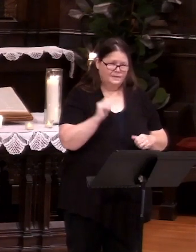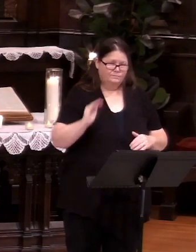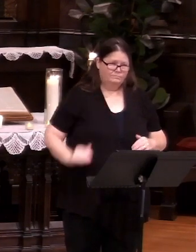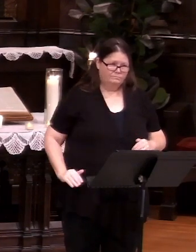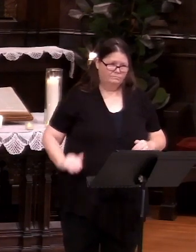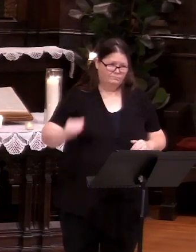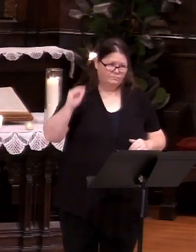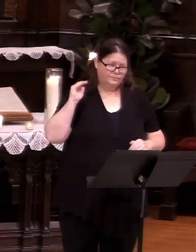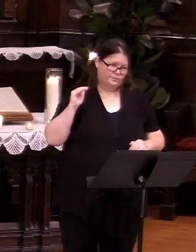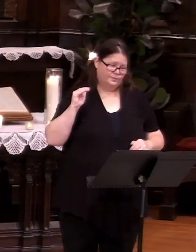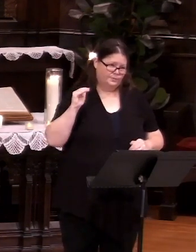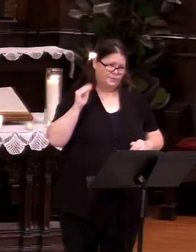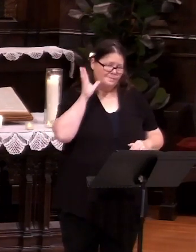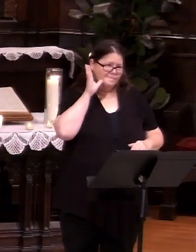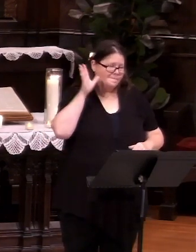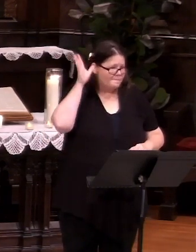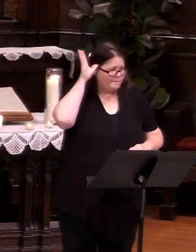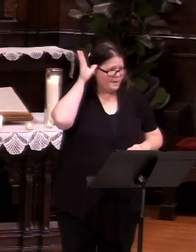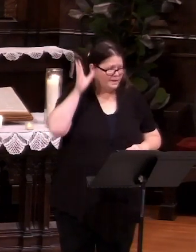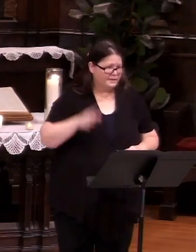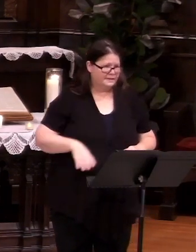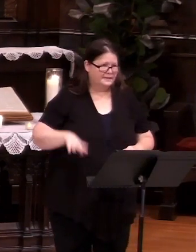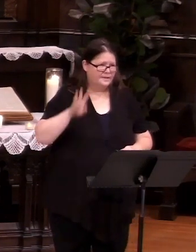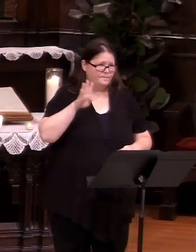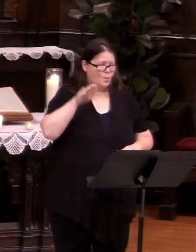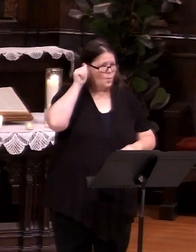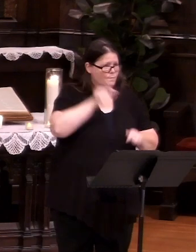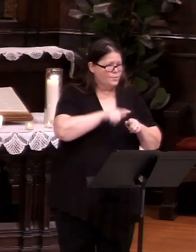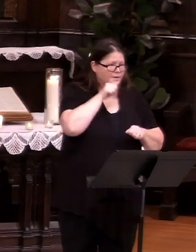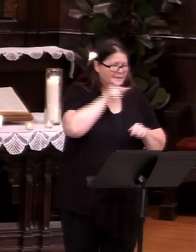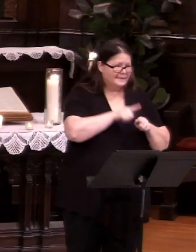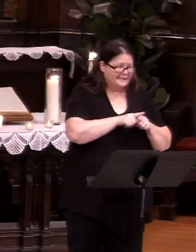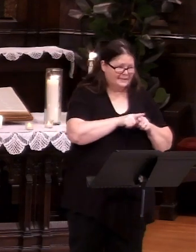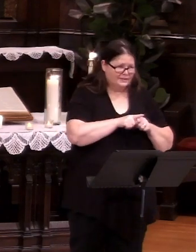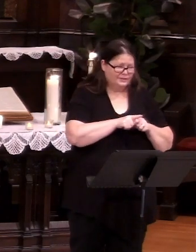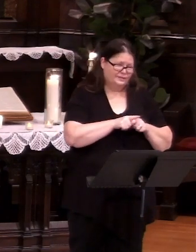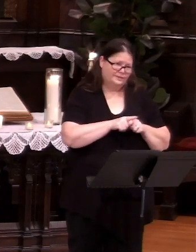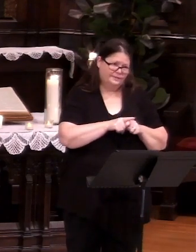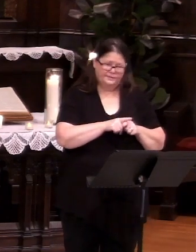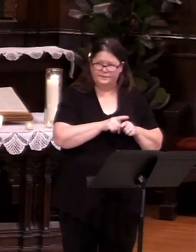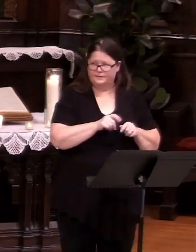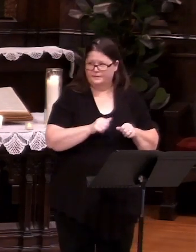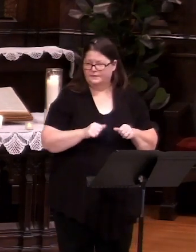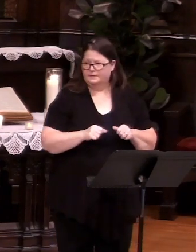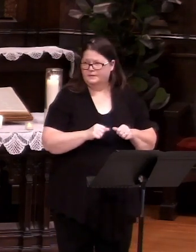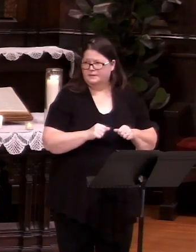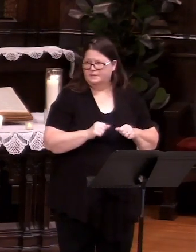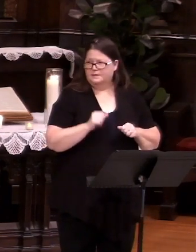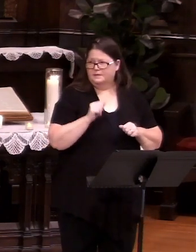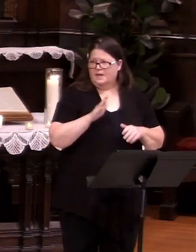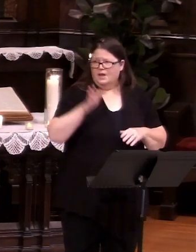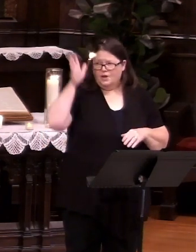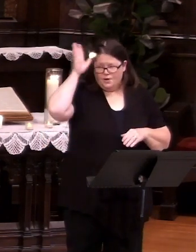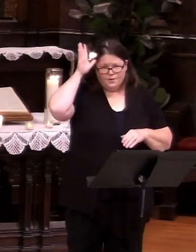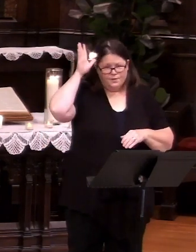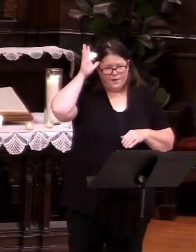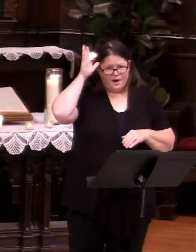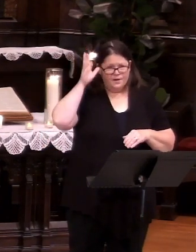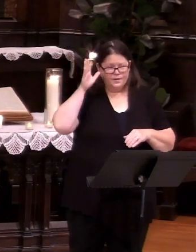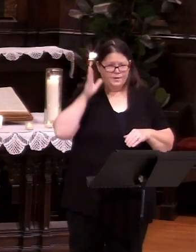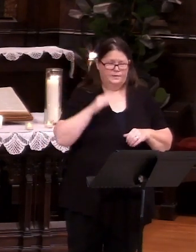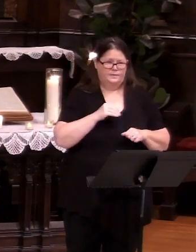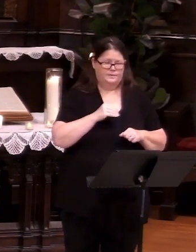up with her parents and four siblings. Evita's father, Juan Durante, was the Deputy Justice